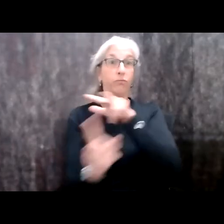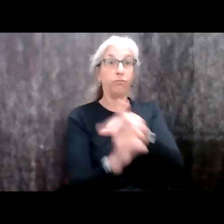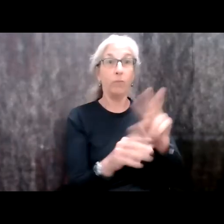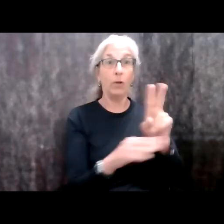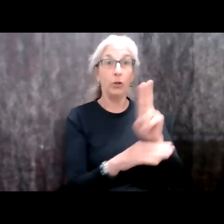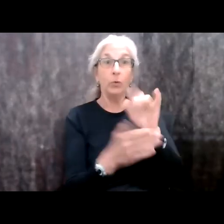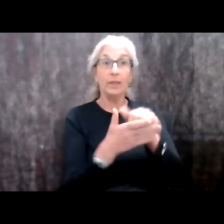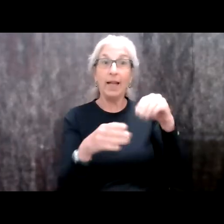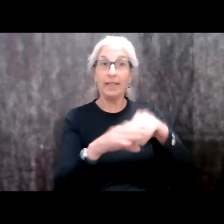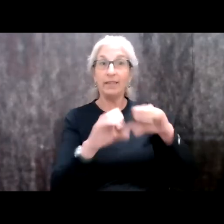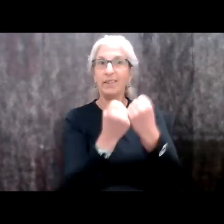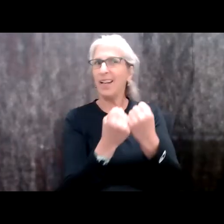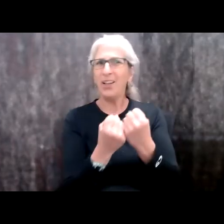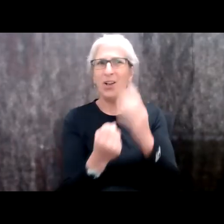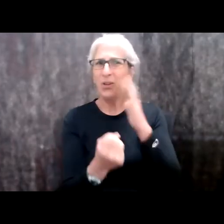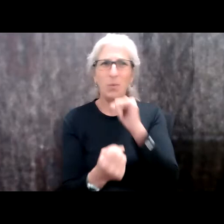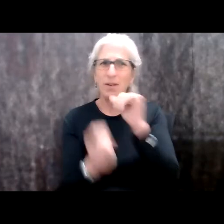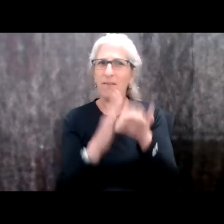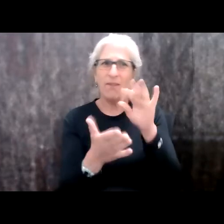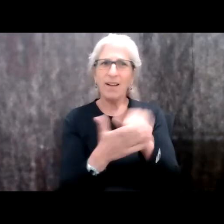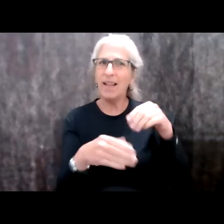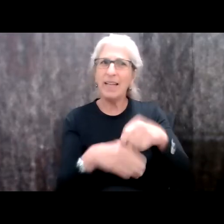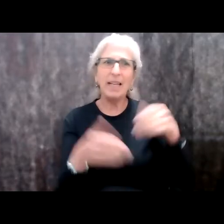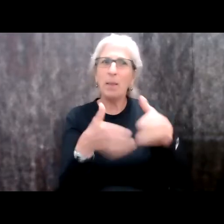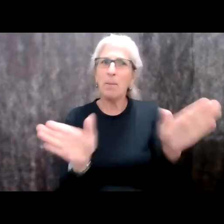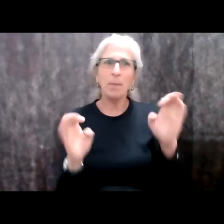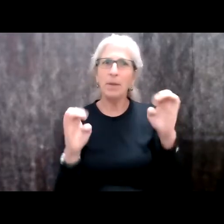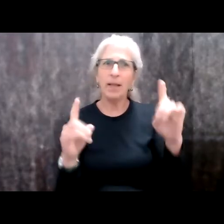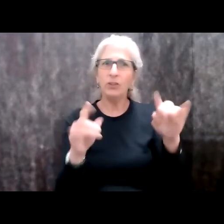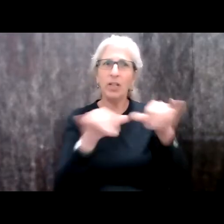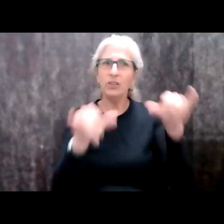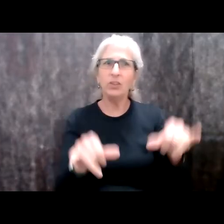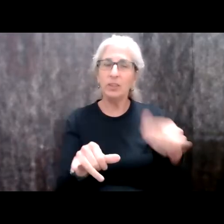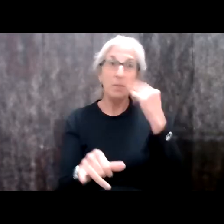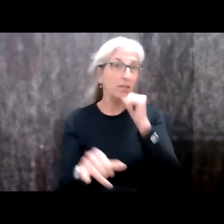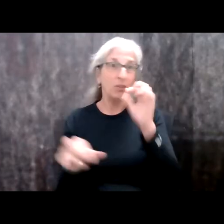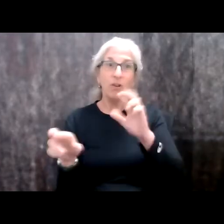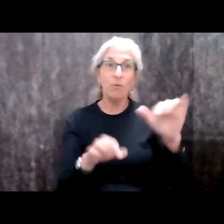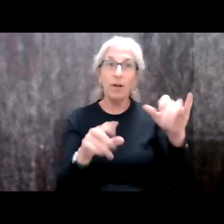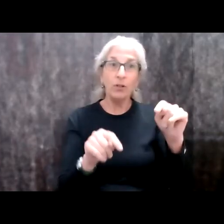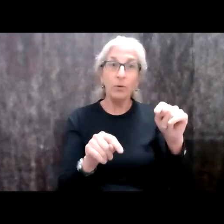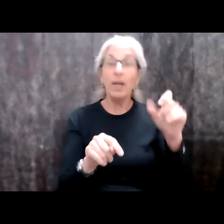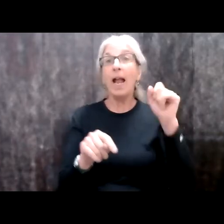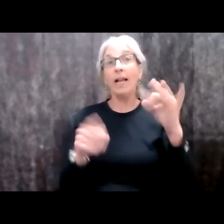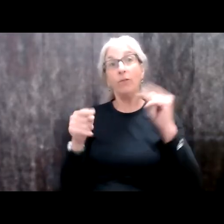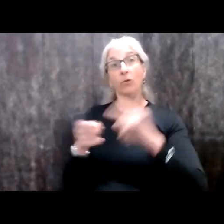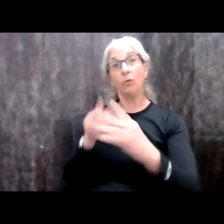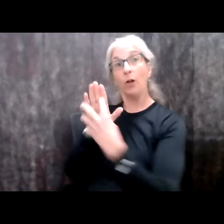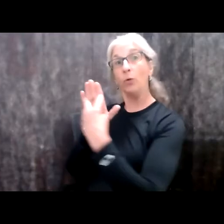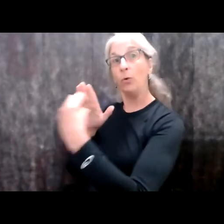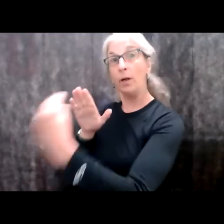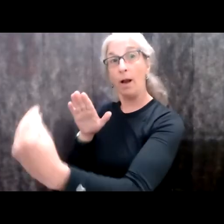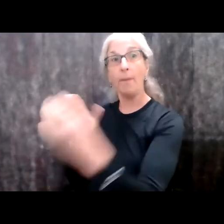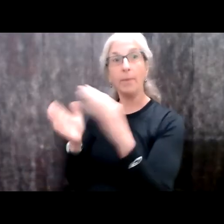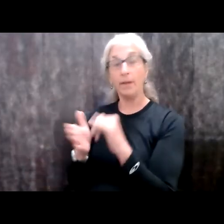get inside the public education system because they're just not equipped to do it. And oh, by the way, when you try to copy that across every school in the